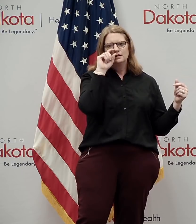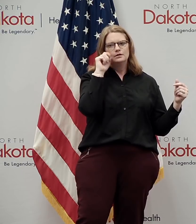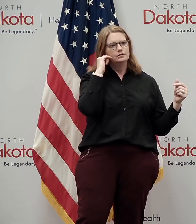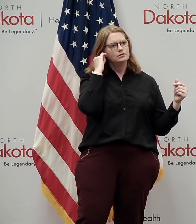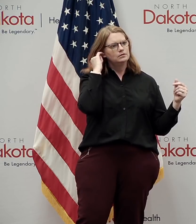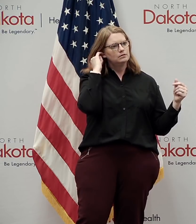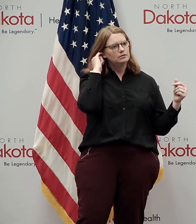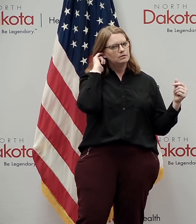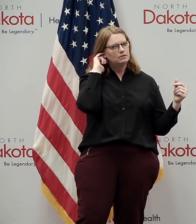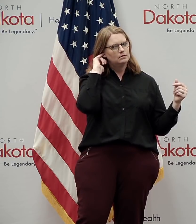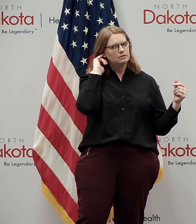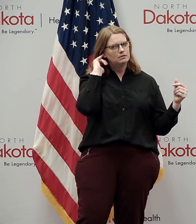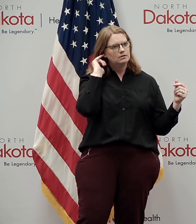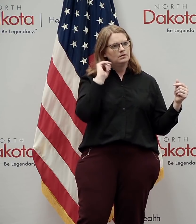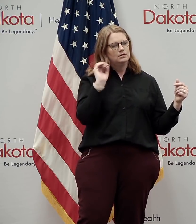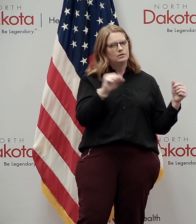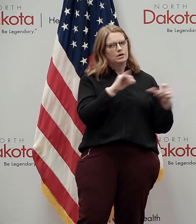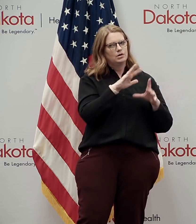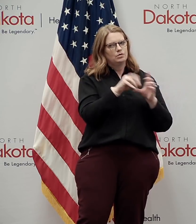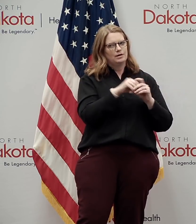daily report every day.